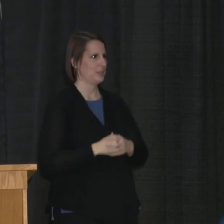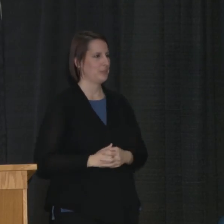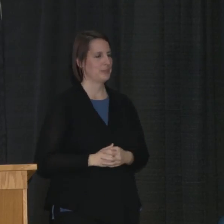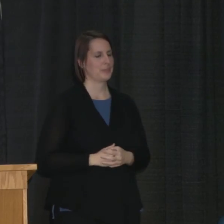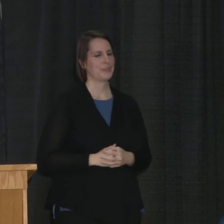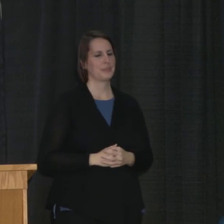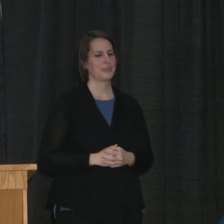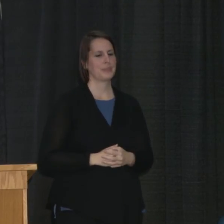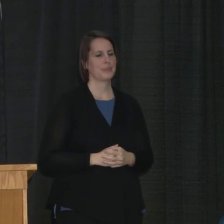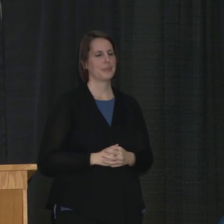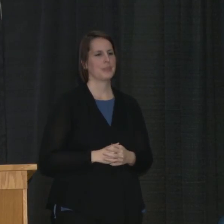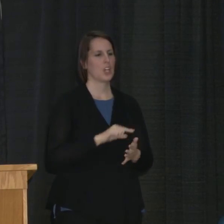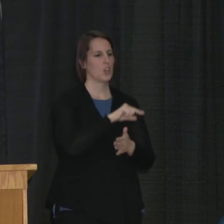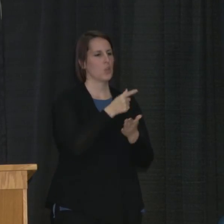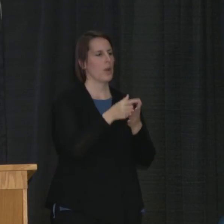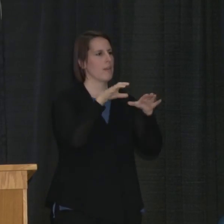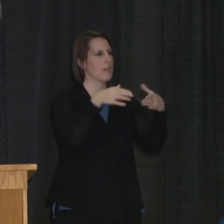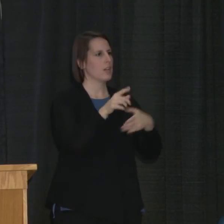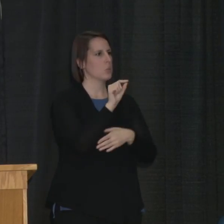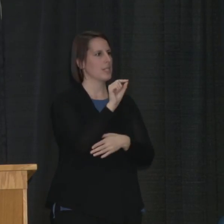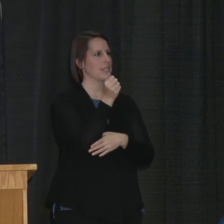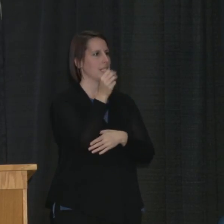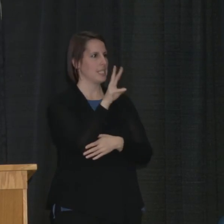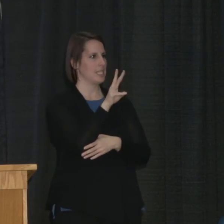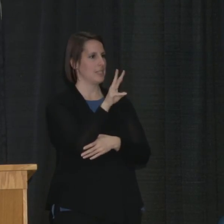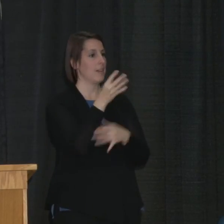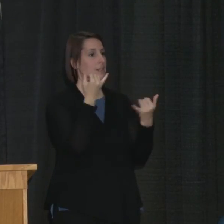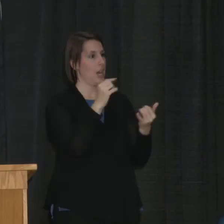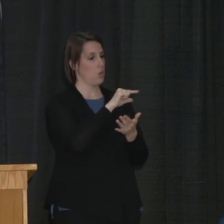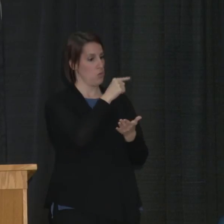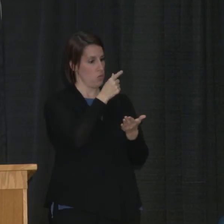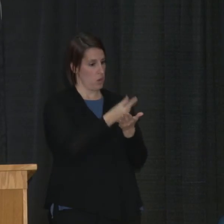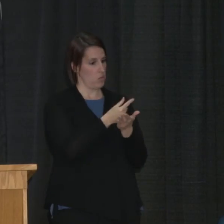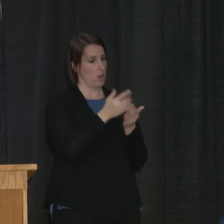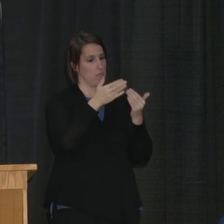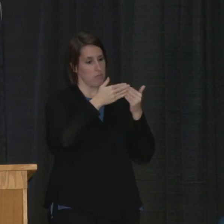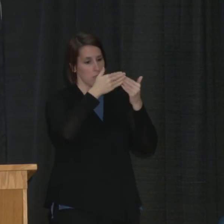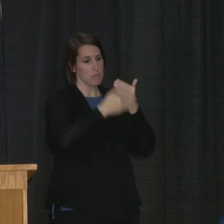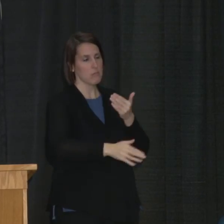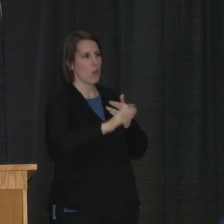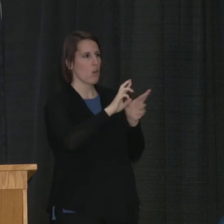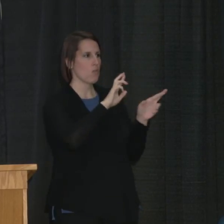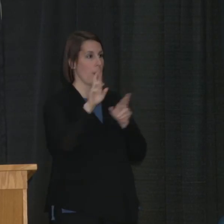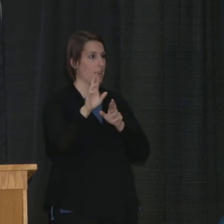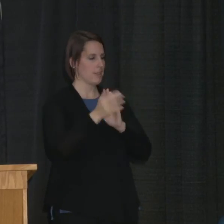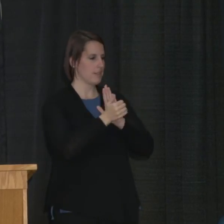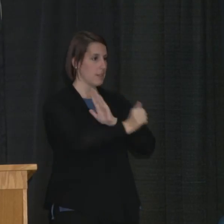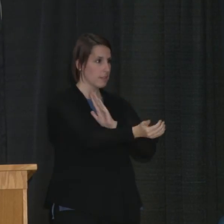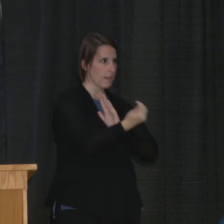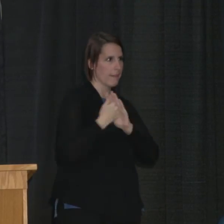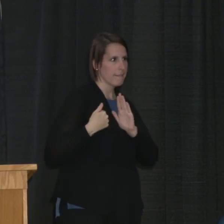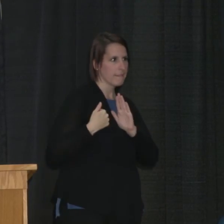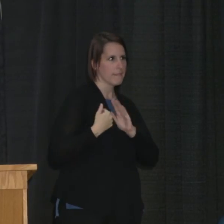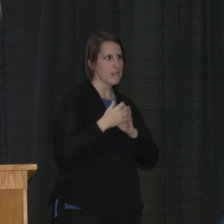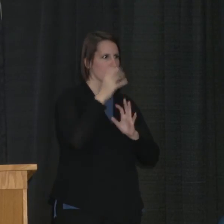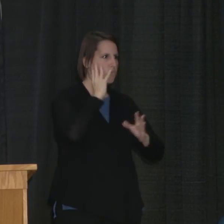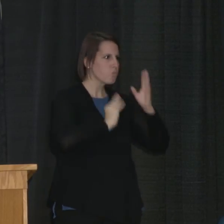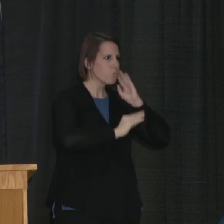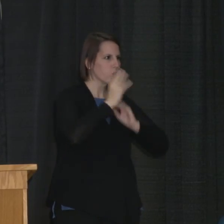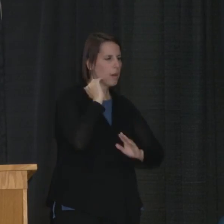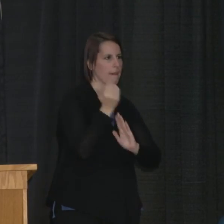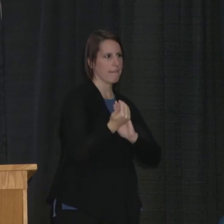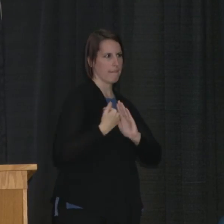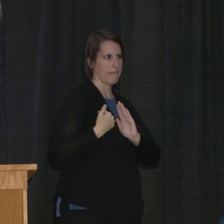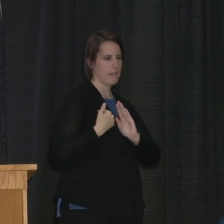of 2016 is going out into the world equipped not only with the education and the skills that they expected, but also with an